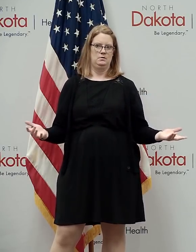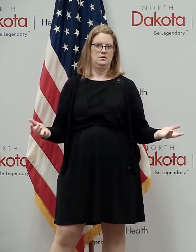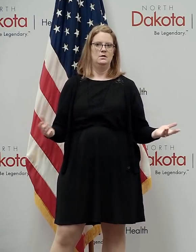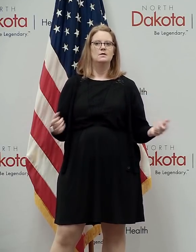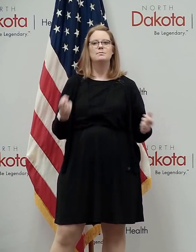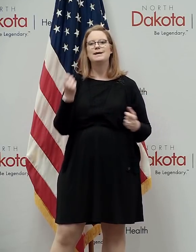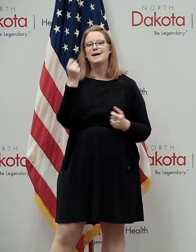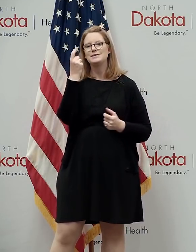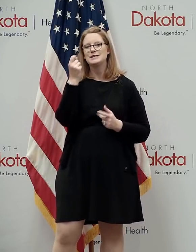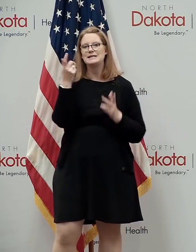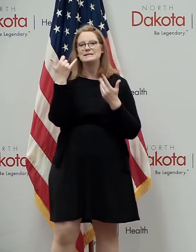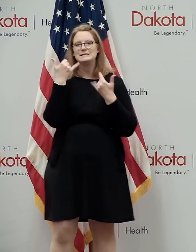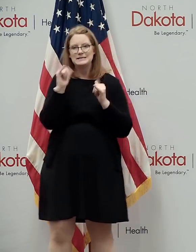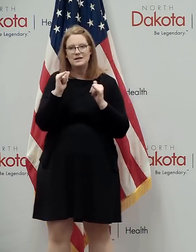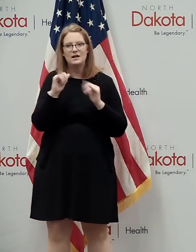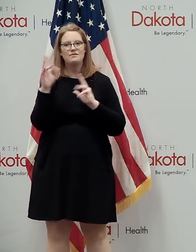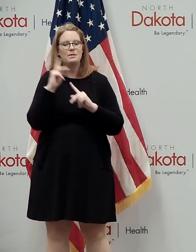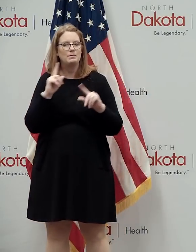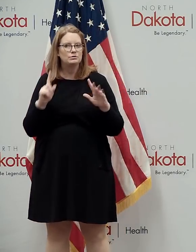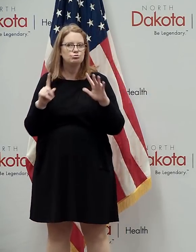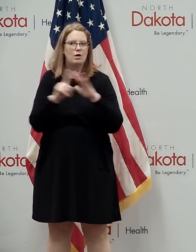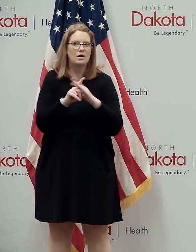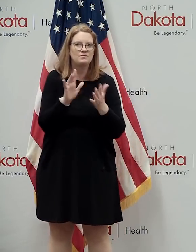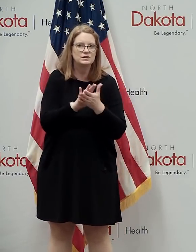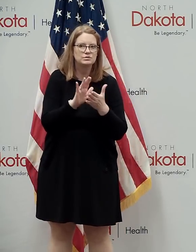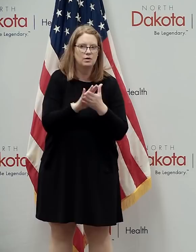people in there and deliver education. And